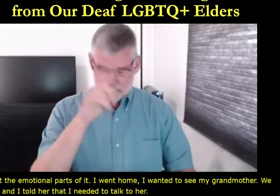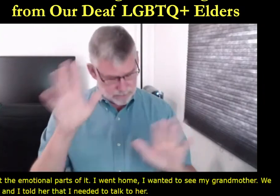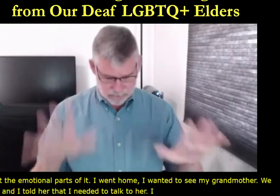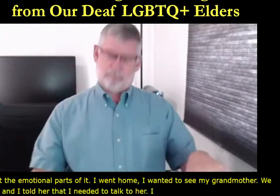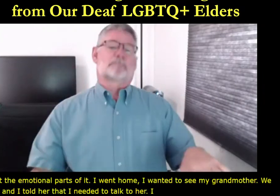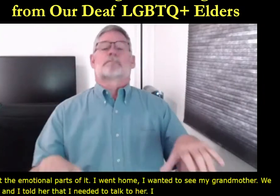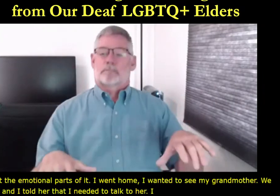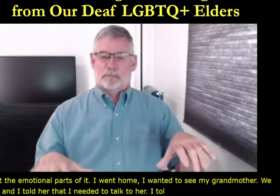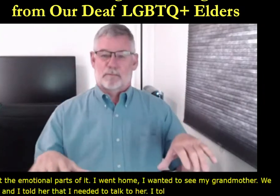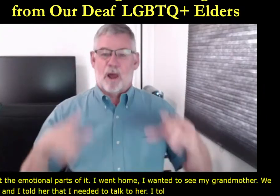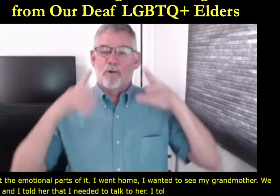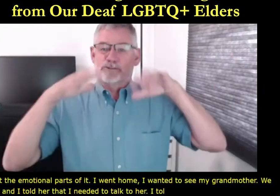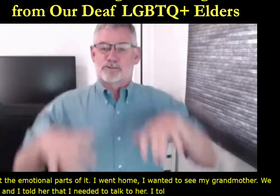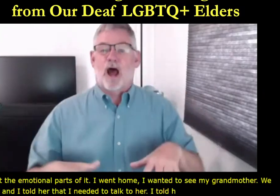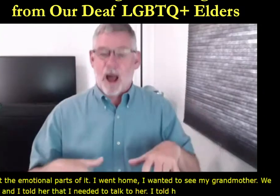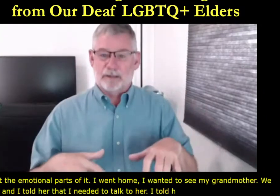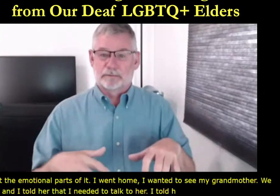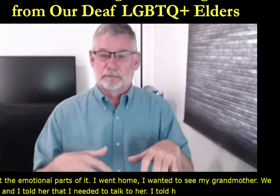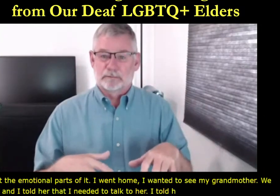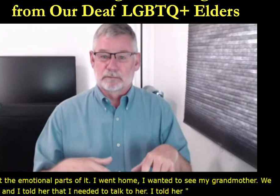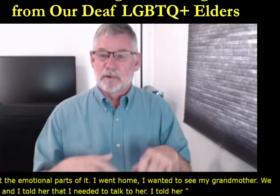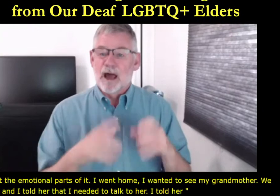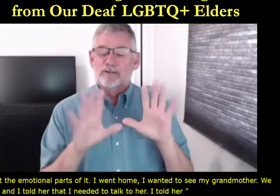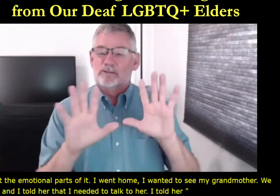and i was shocked